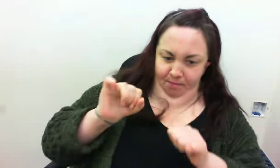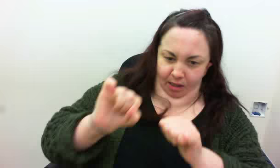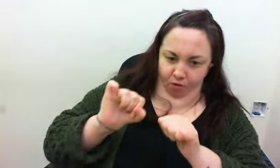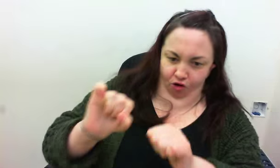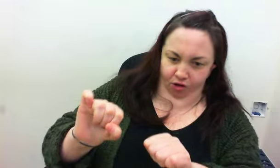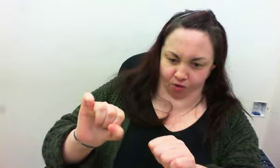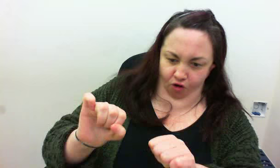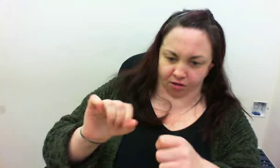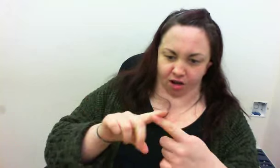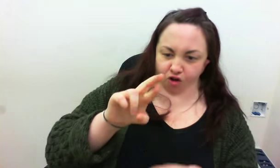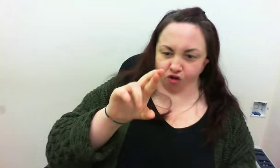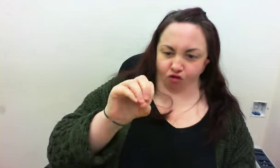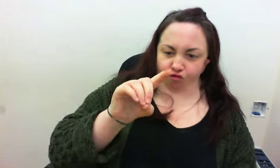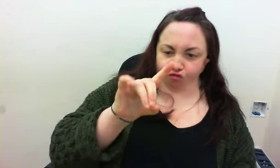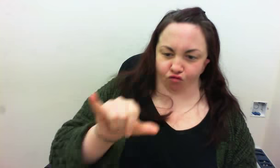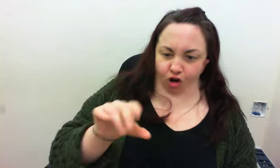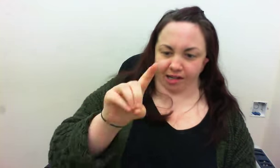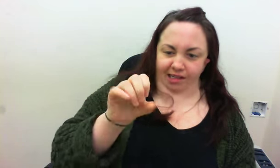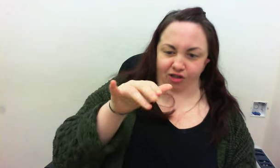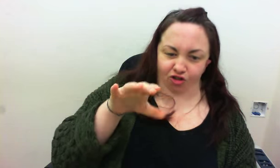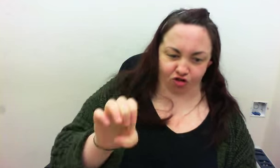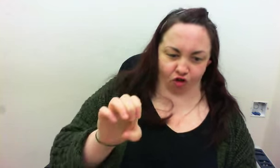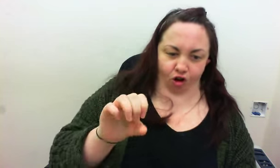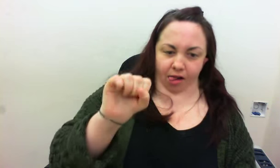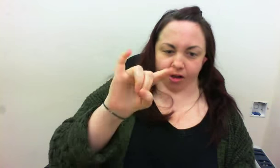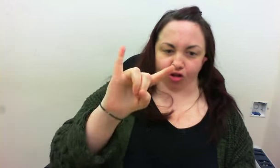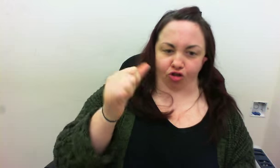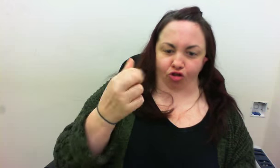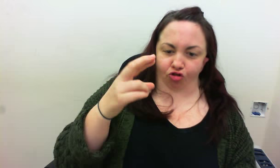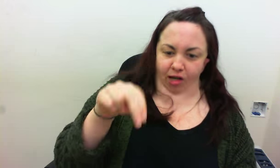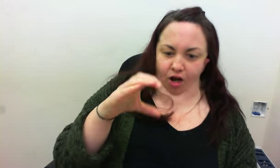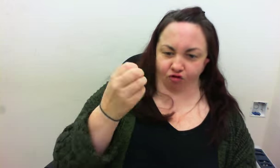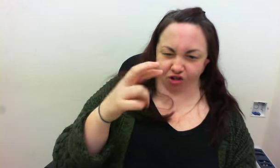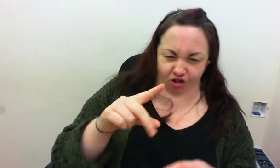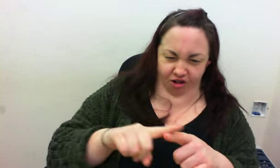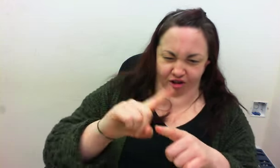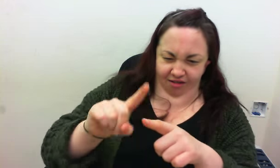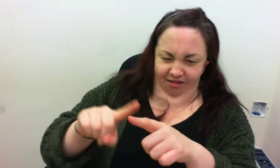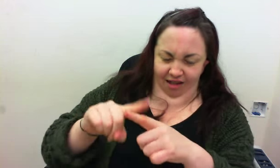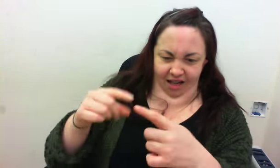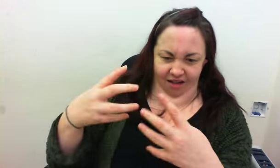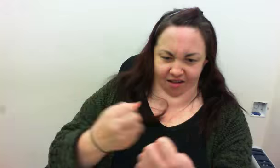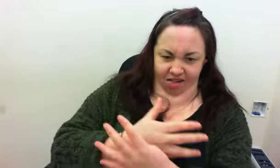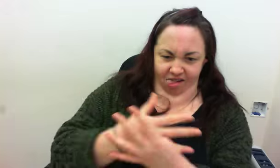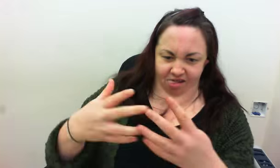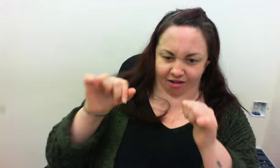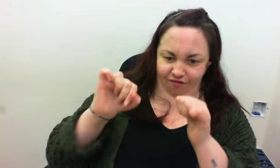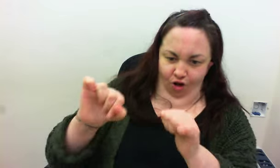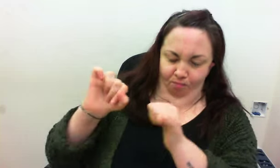Roddy Doyle and Robbie Keane and Sharon Corr and so many more. So it's got a huge amount of support and